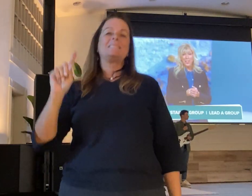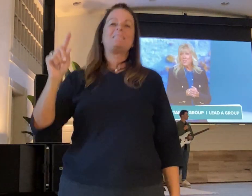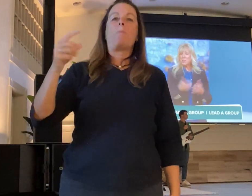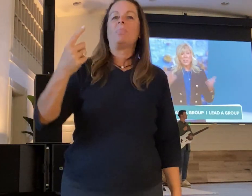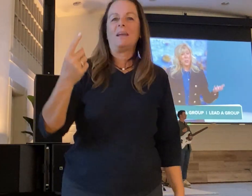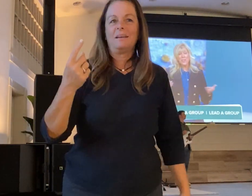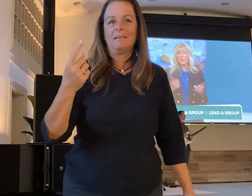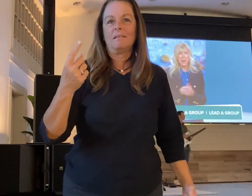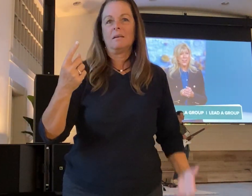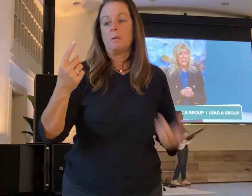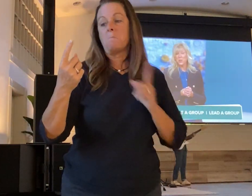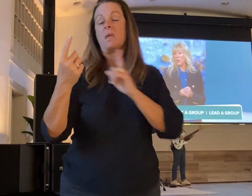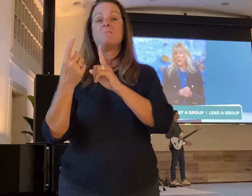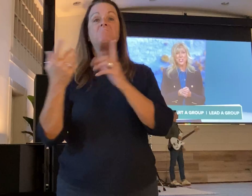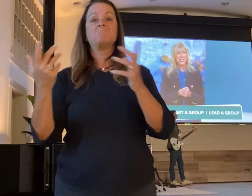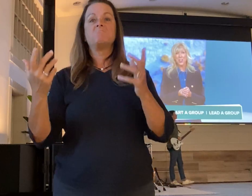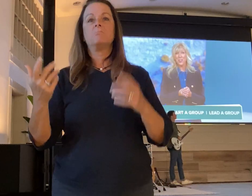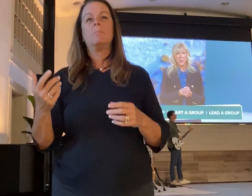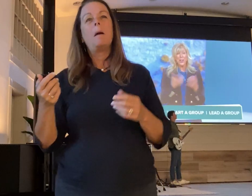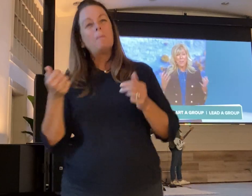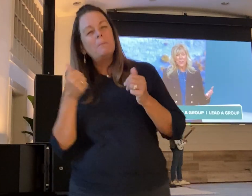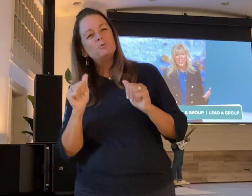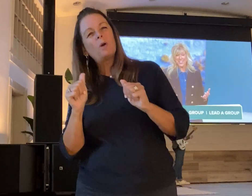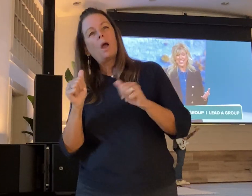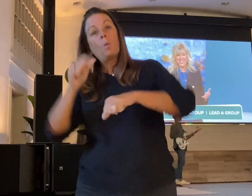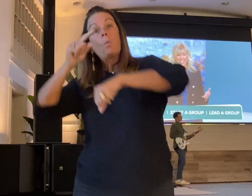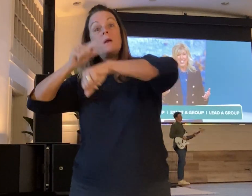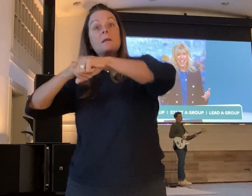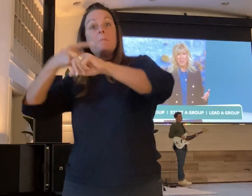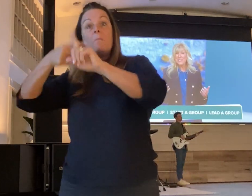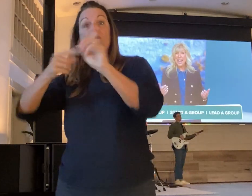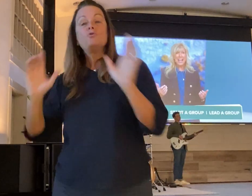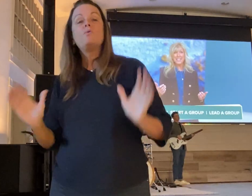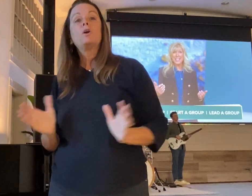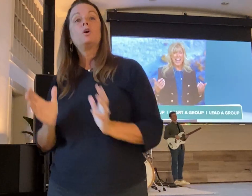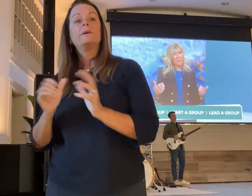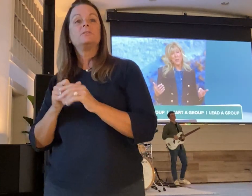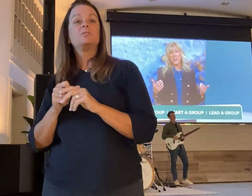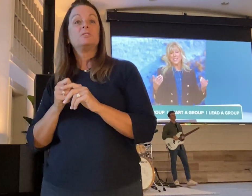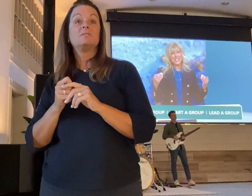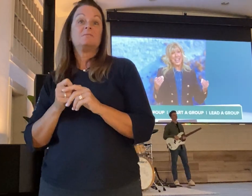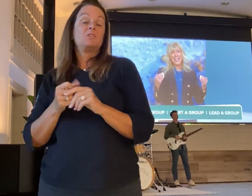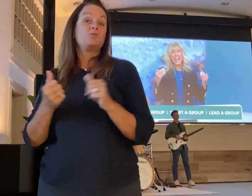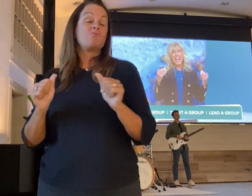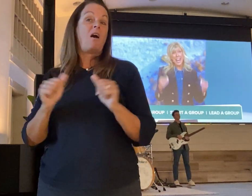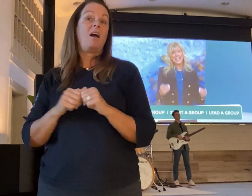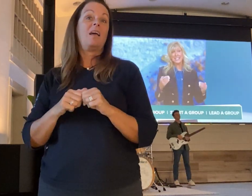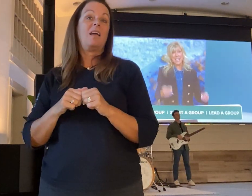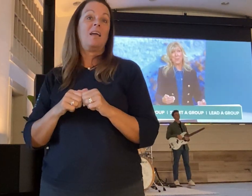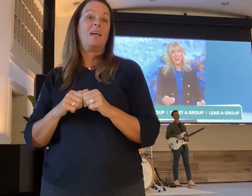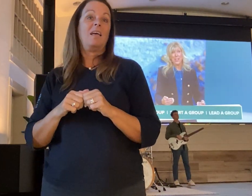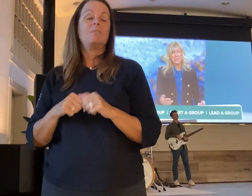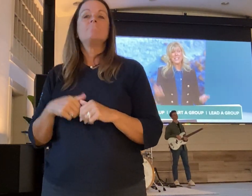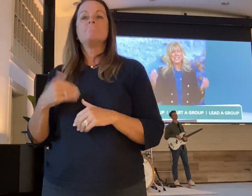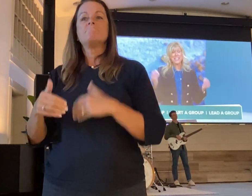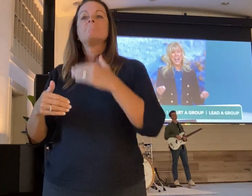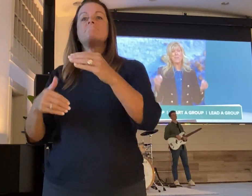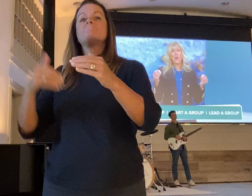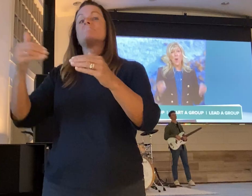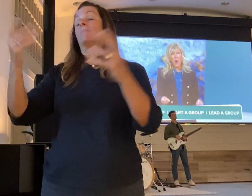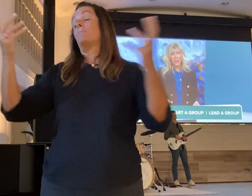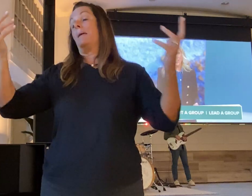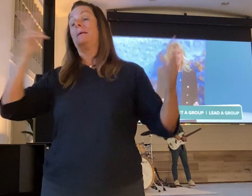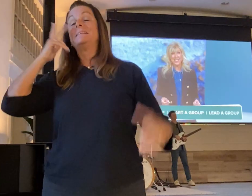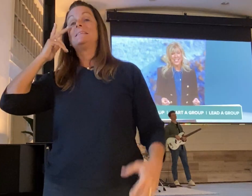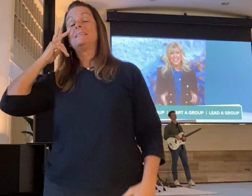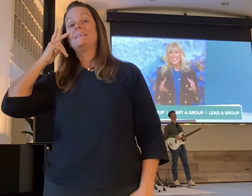starting a group that just meets once a month just to encourage each other. Whatever it is, I'm just asking everyone to take a step because